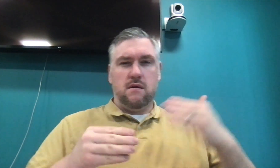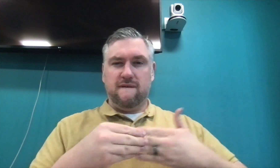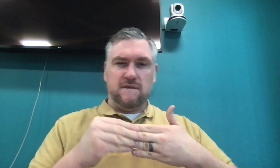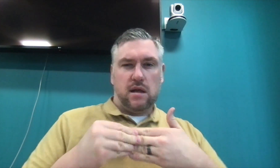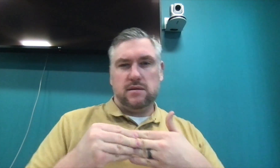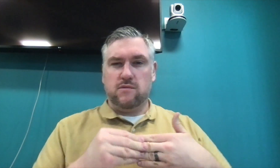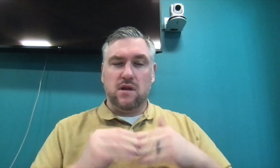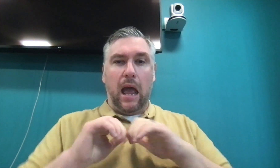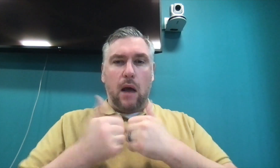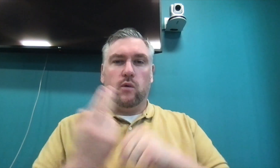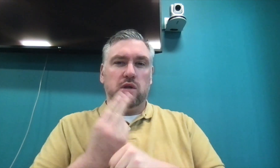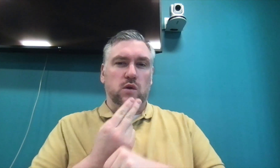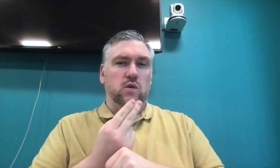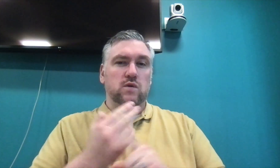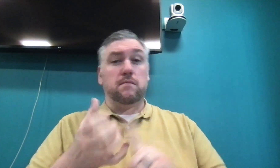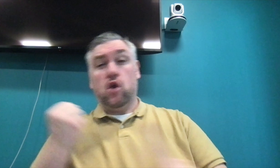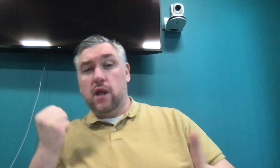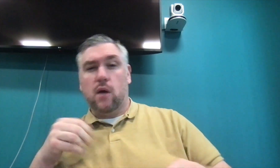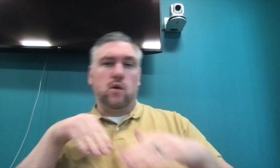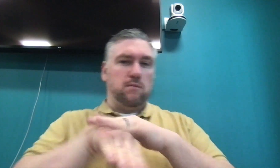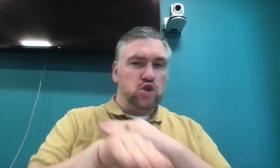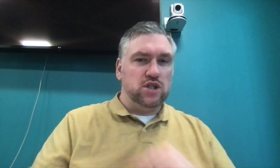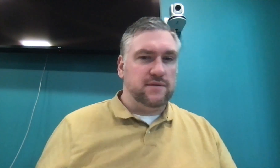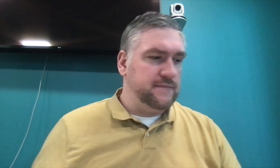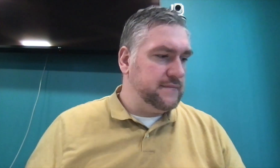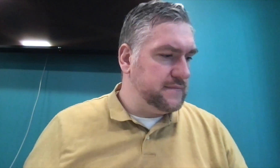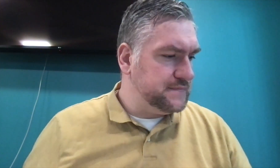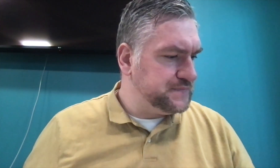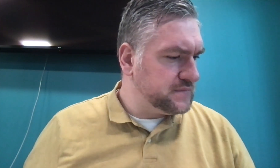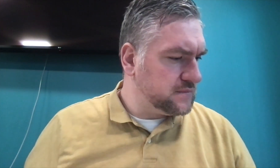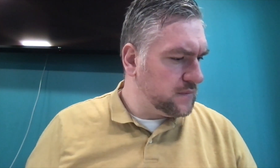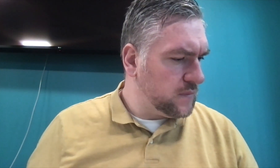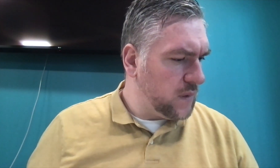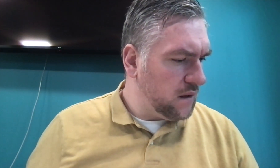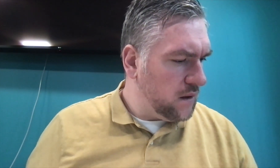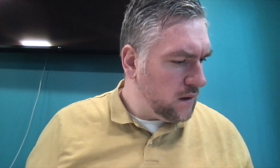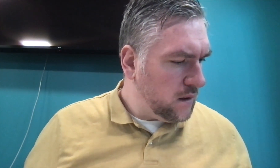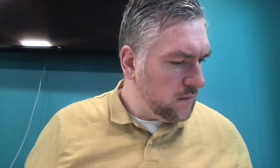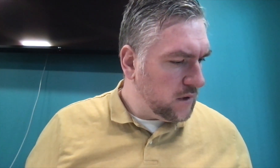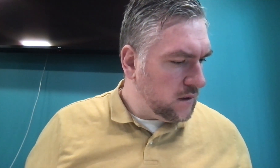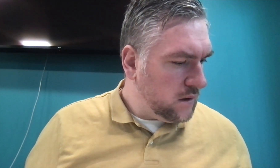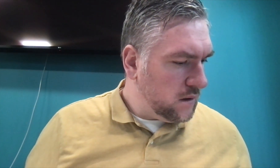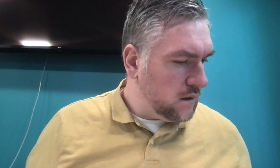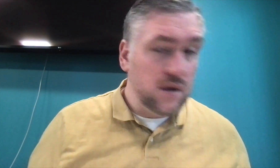sometimes that doesn't. We have to be balanced and flexible in what we do to decide if pull out or push in is best.